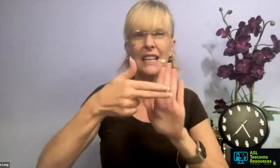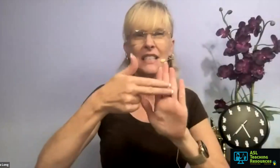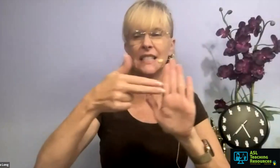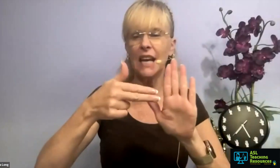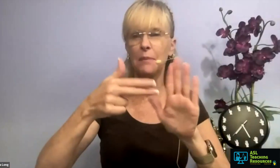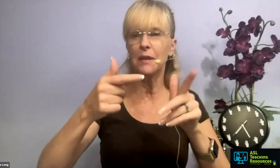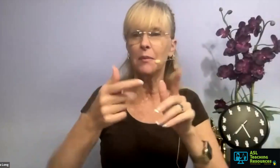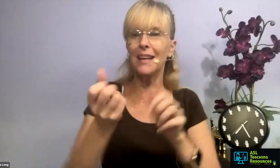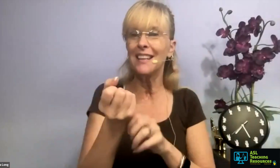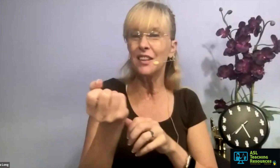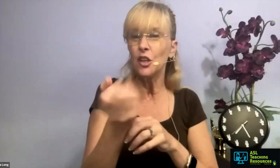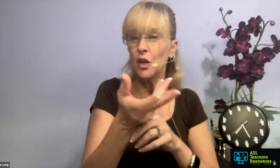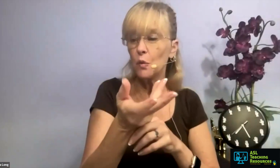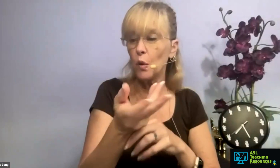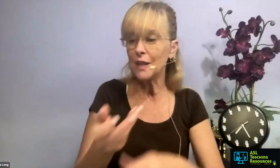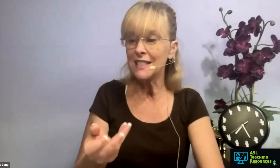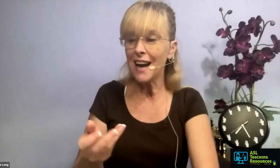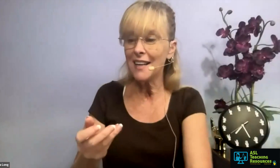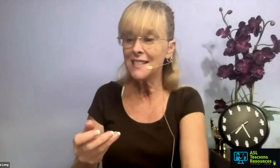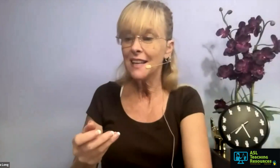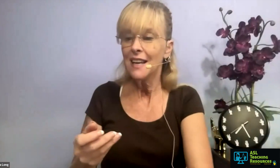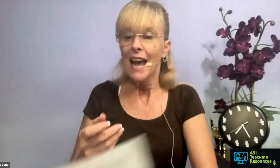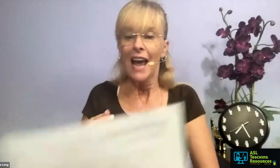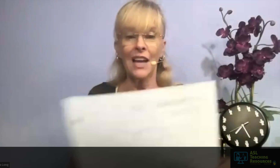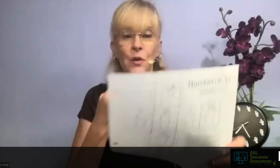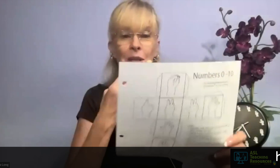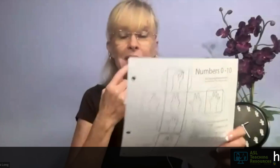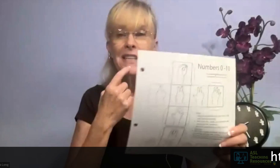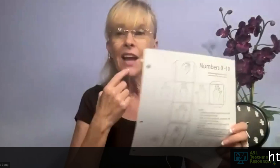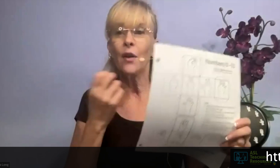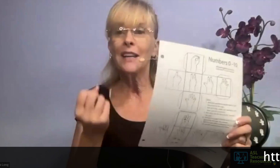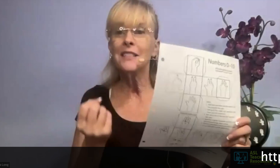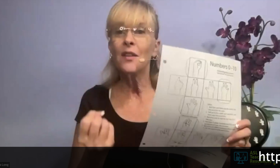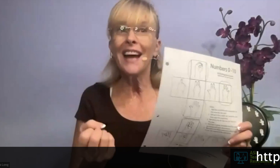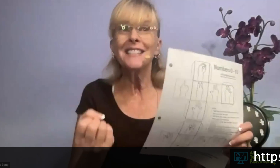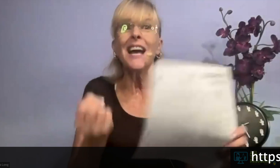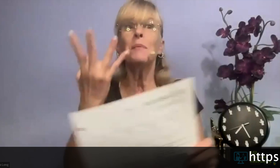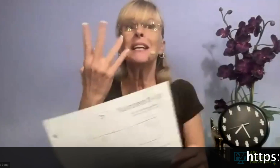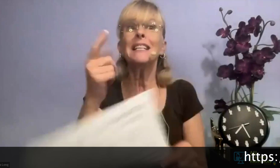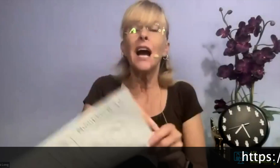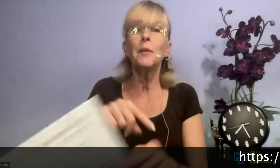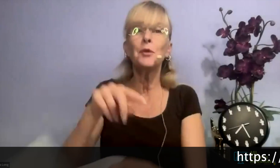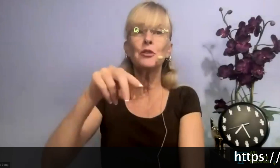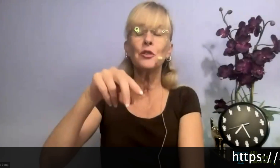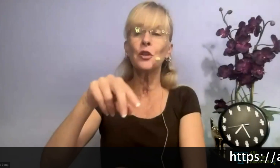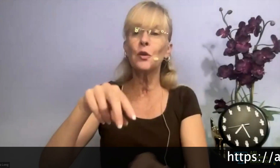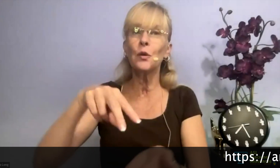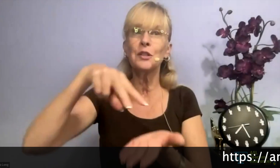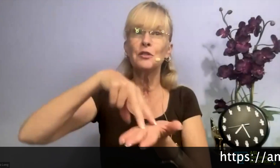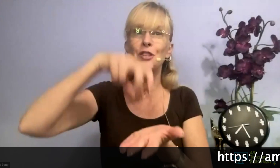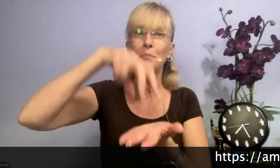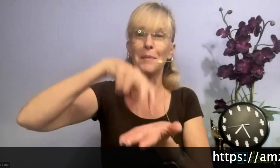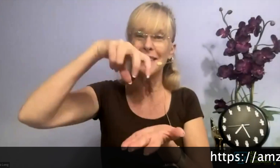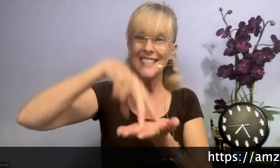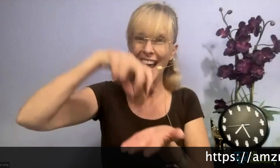just tape them, and then you can roll the dice. And you can say, okay, so that's how many times you're going to jump up and